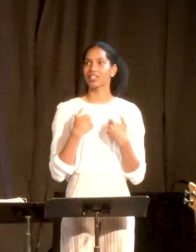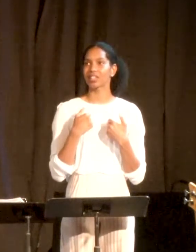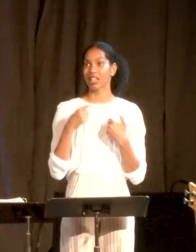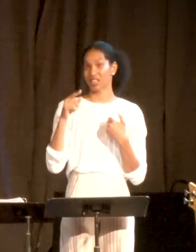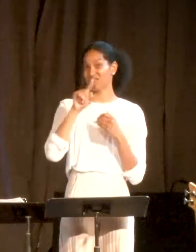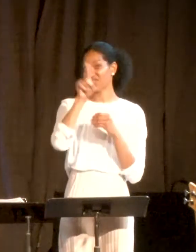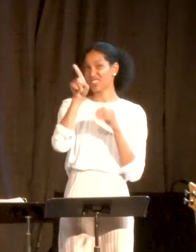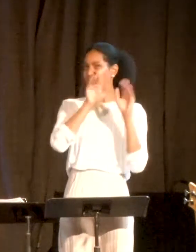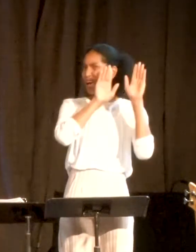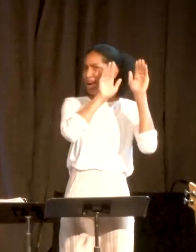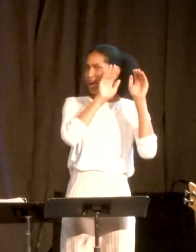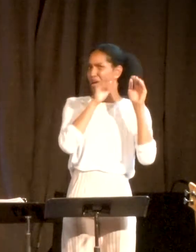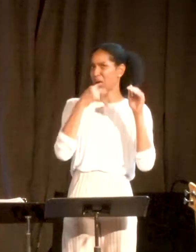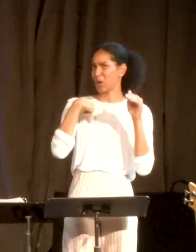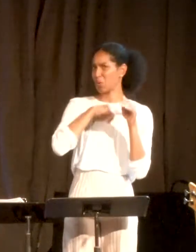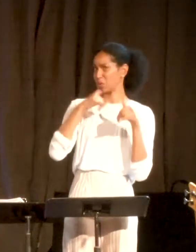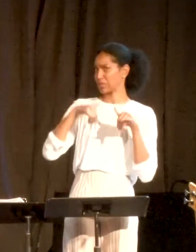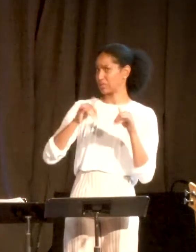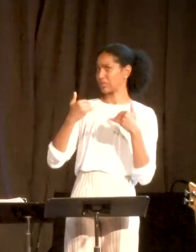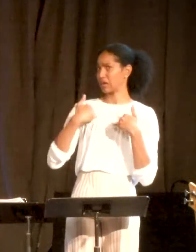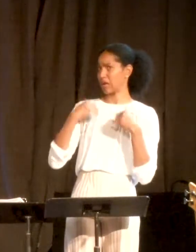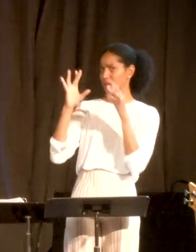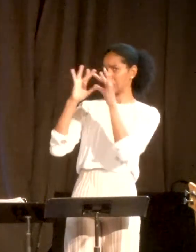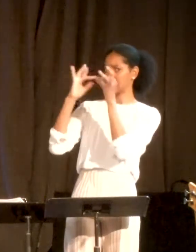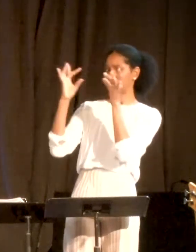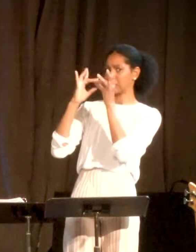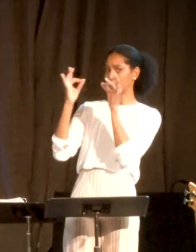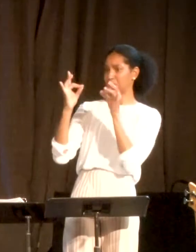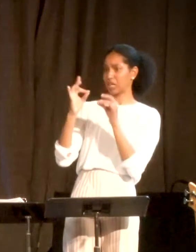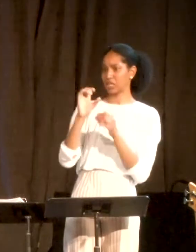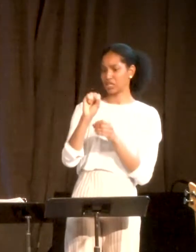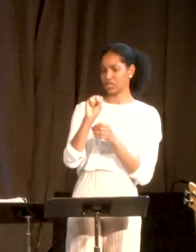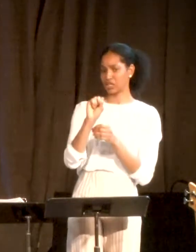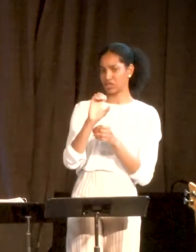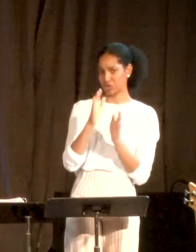we can still have lyrics and scriptures up there.